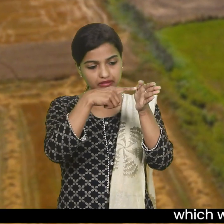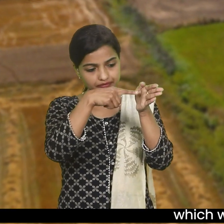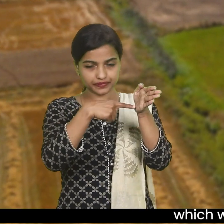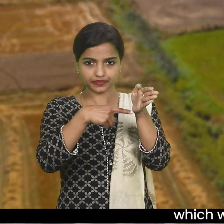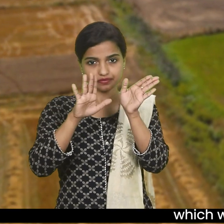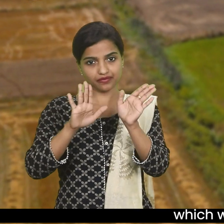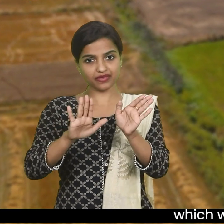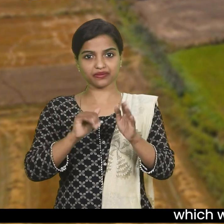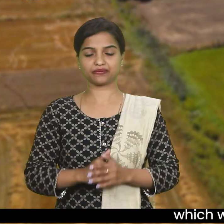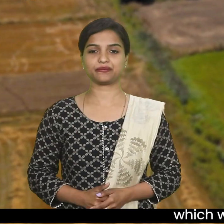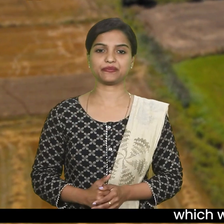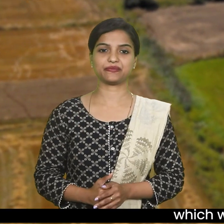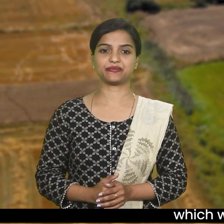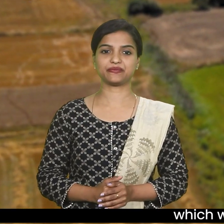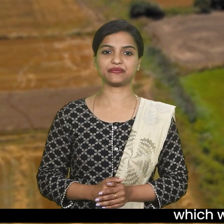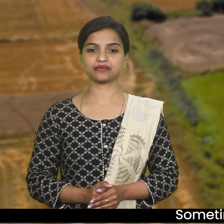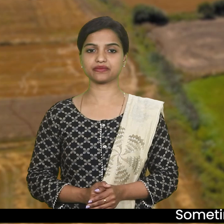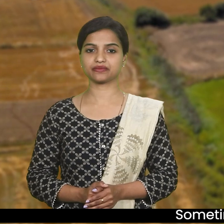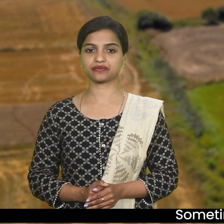labeled on the packet.